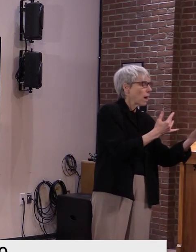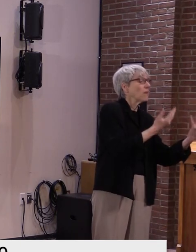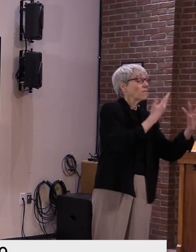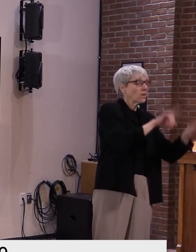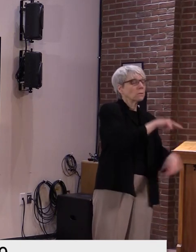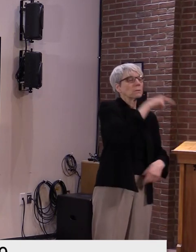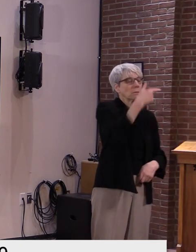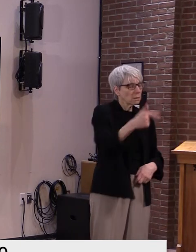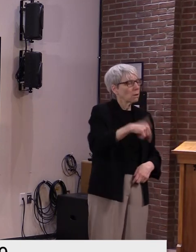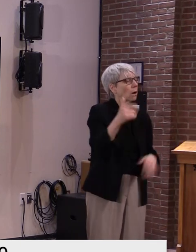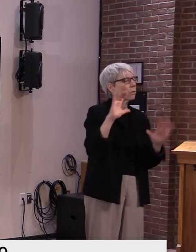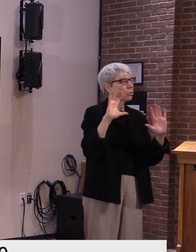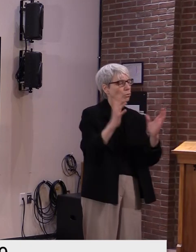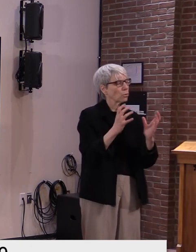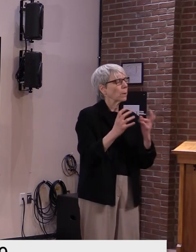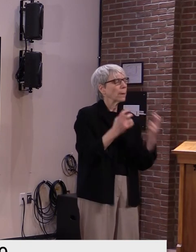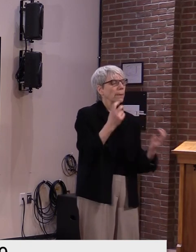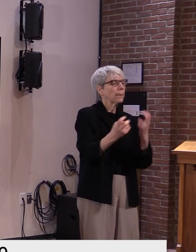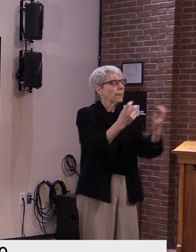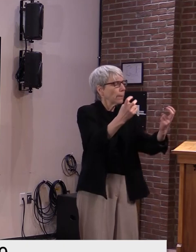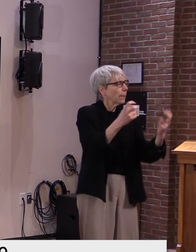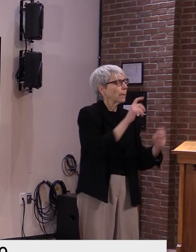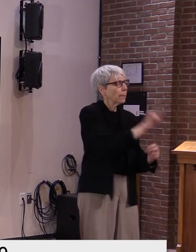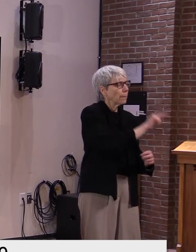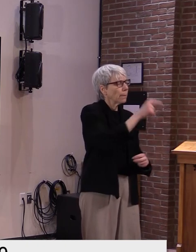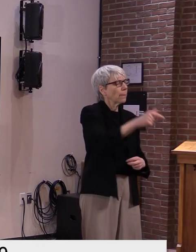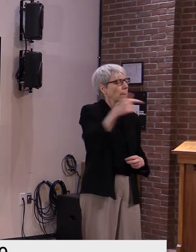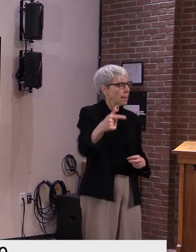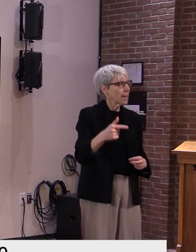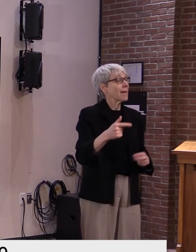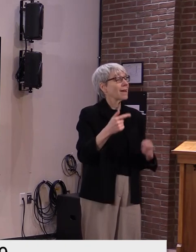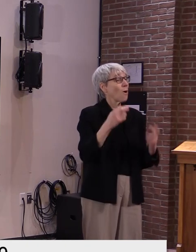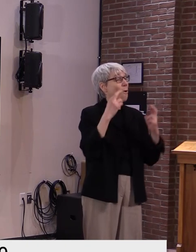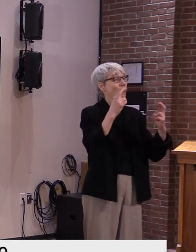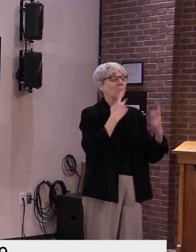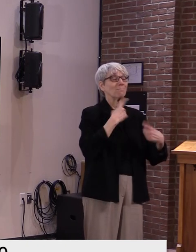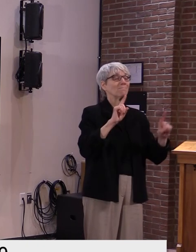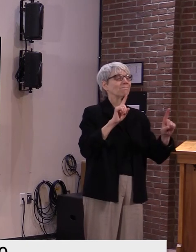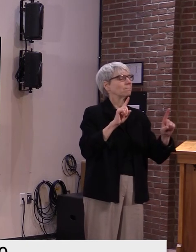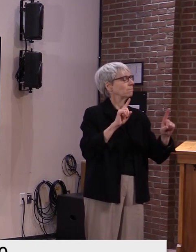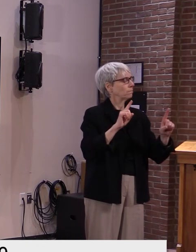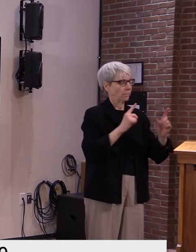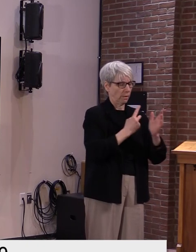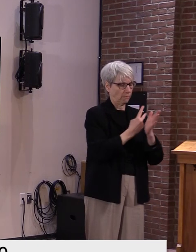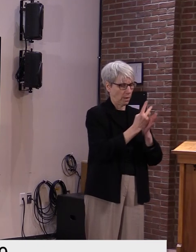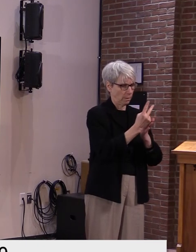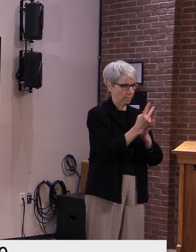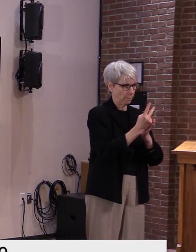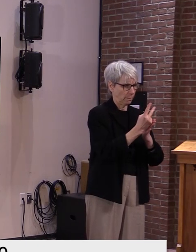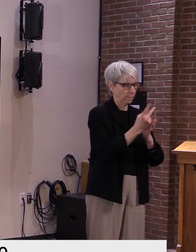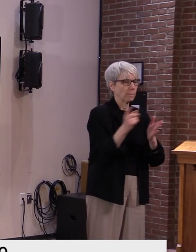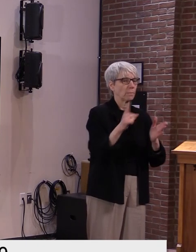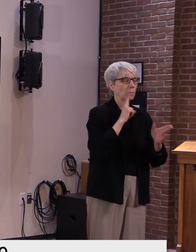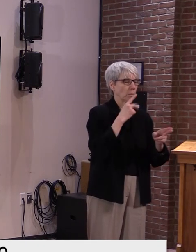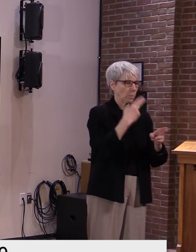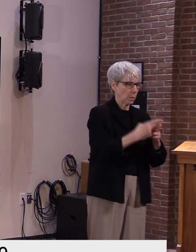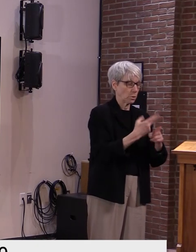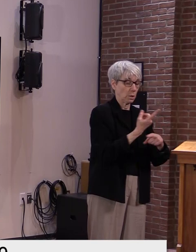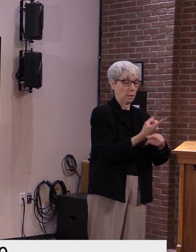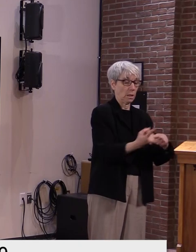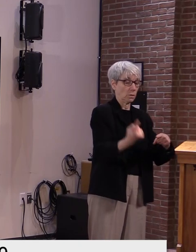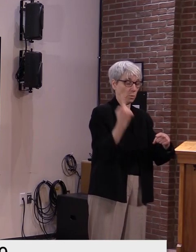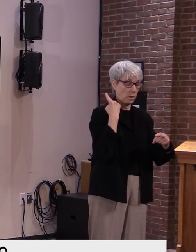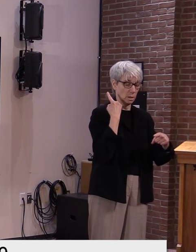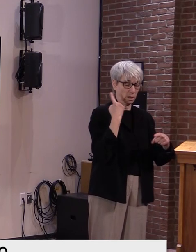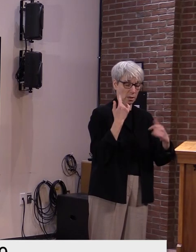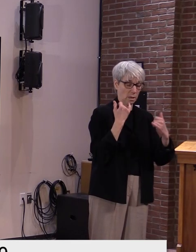other efforts. Unfortunately, those efforts did not work this past week. As you've indicated, as of now,